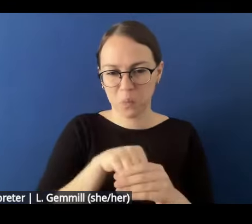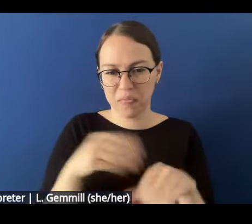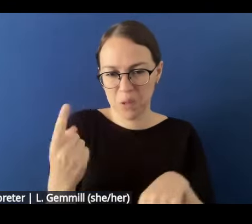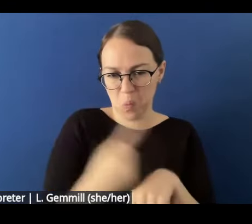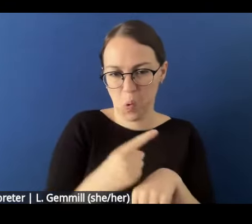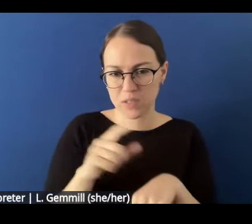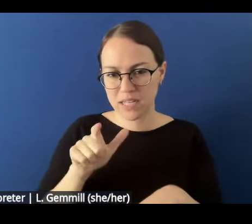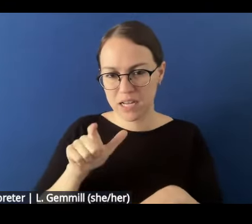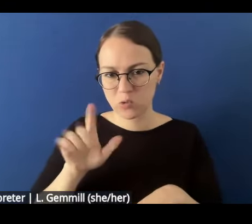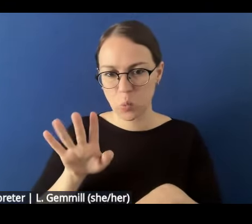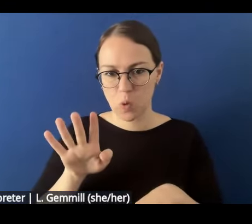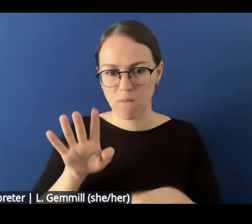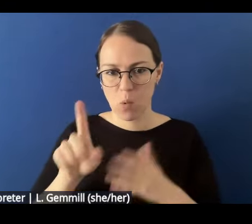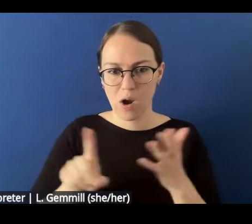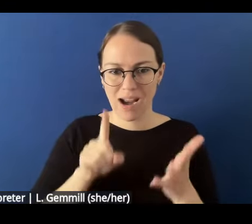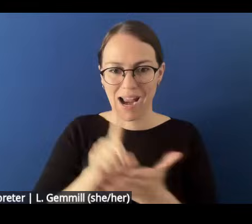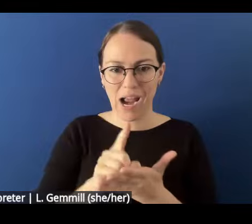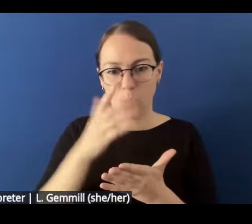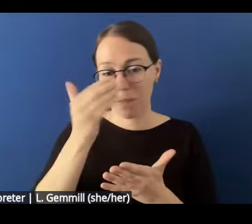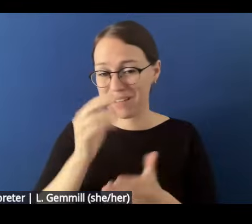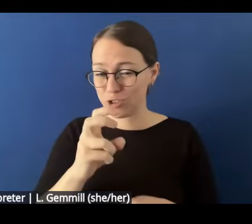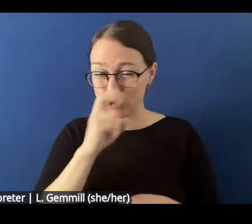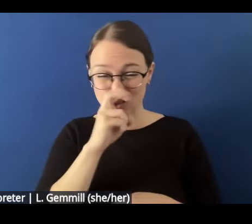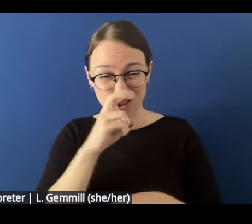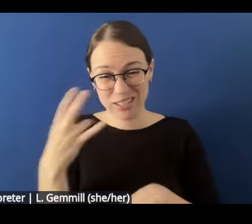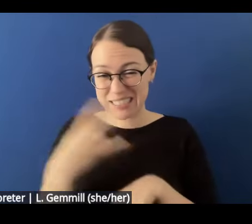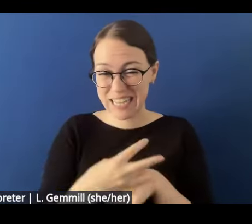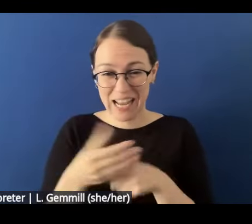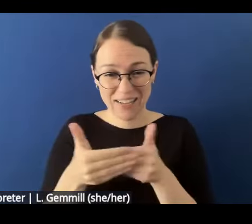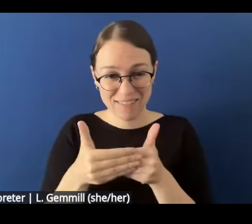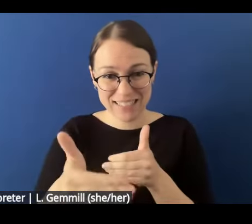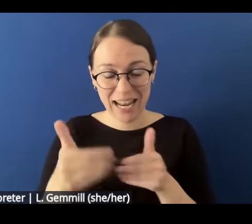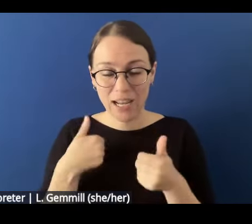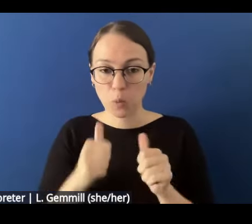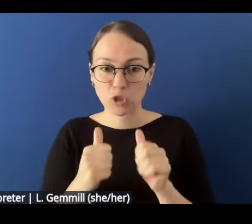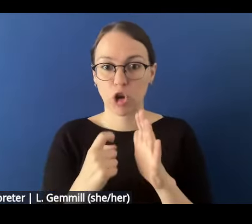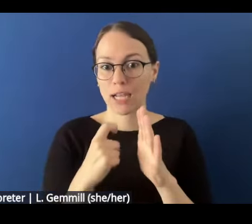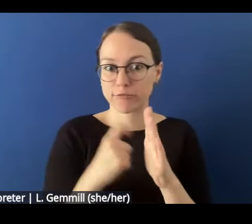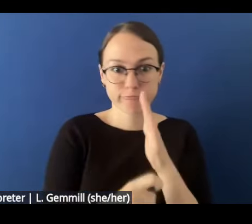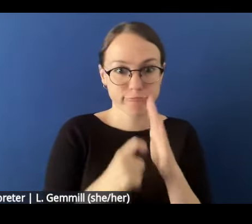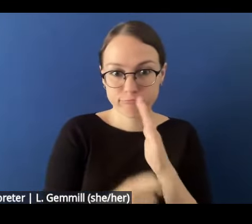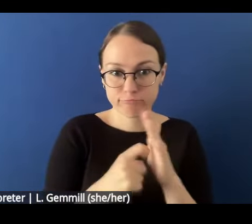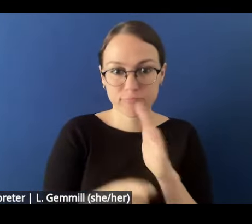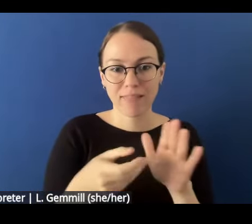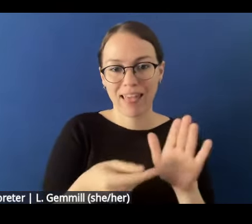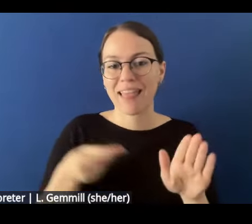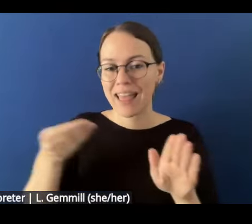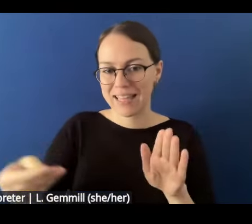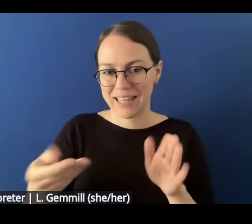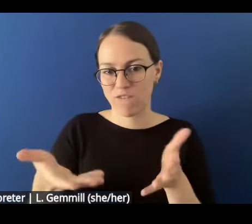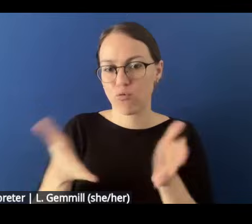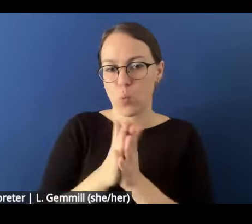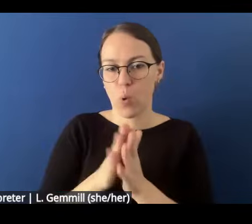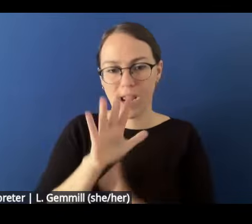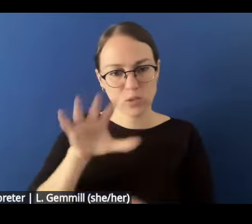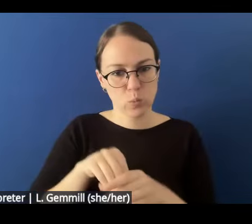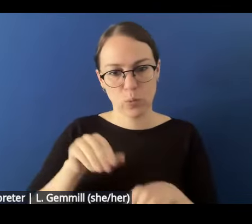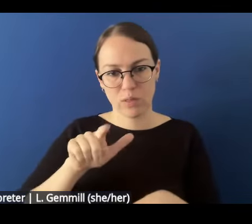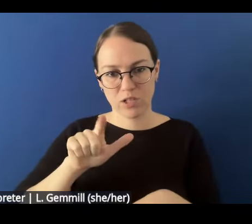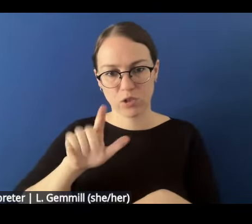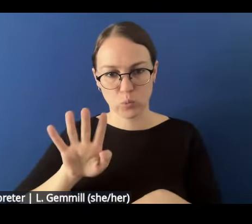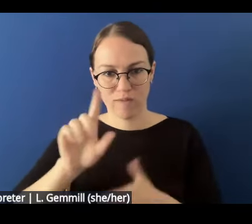window. We scan them and we try to turn it around within the copy request within 24 hours from when someone makes it available